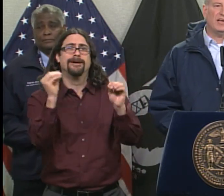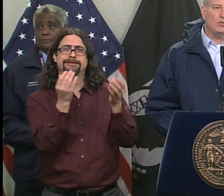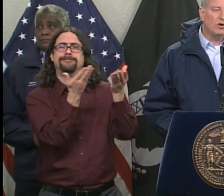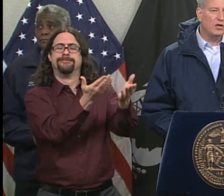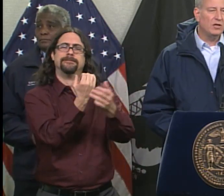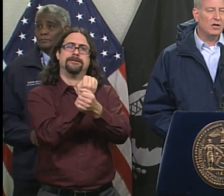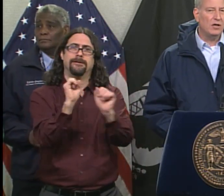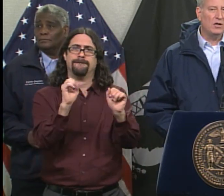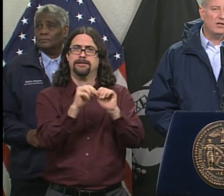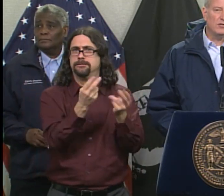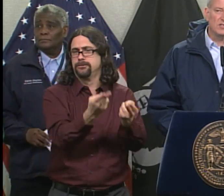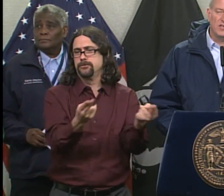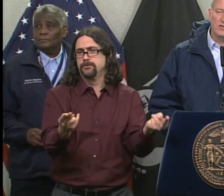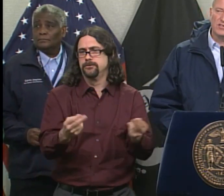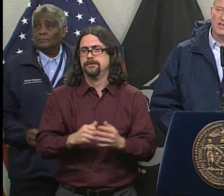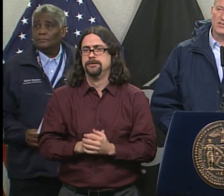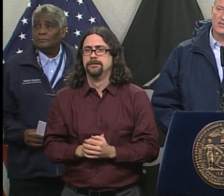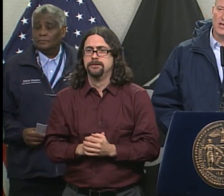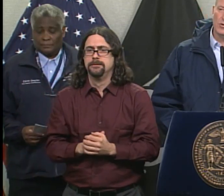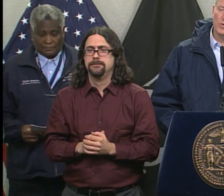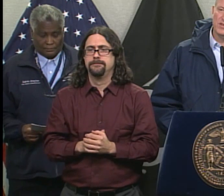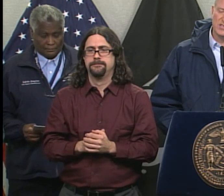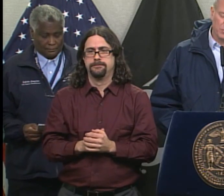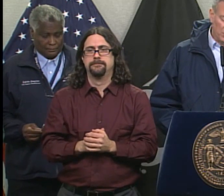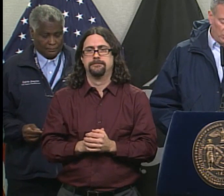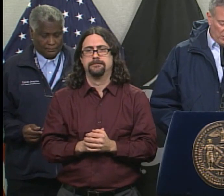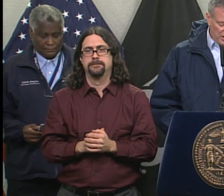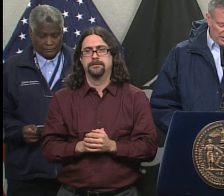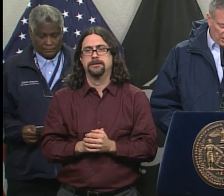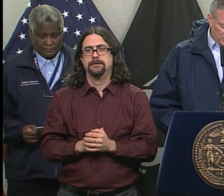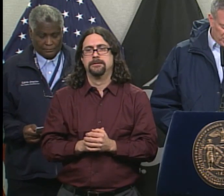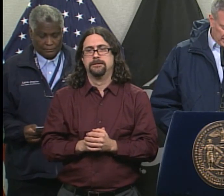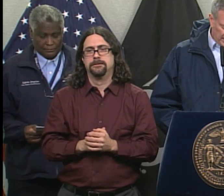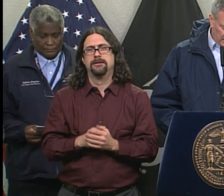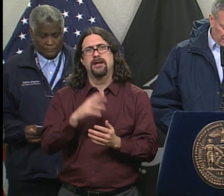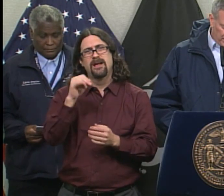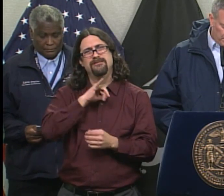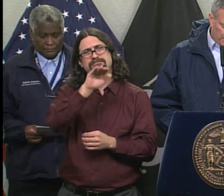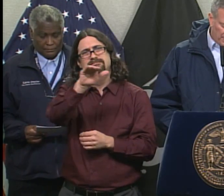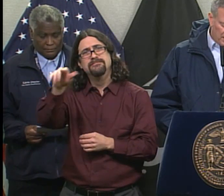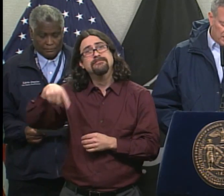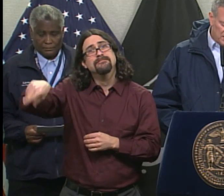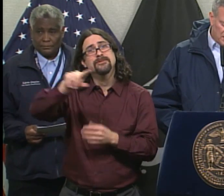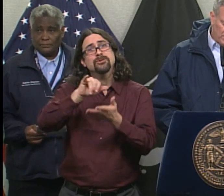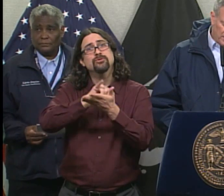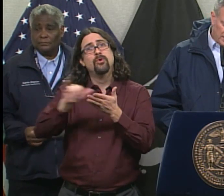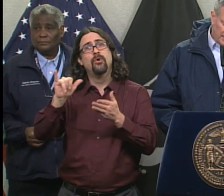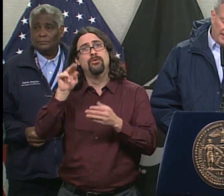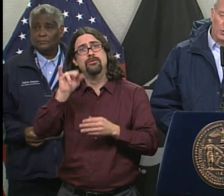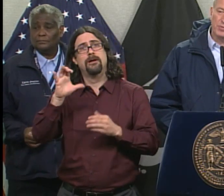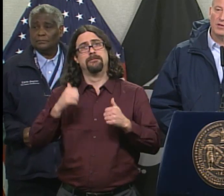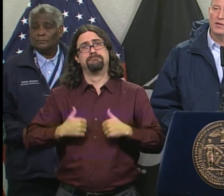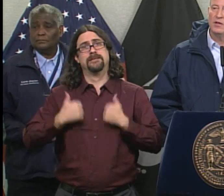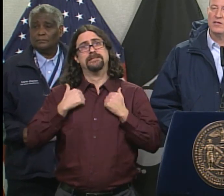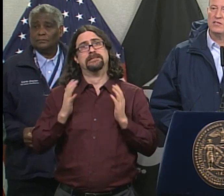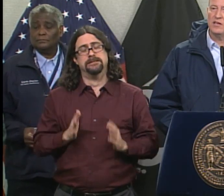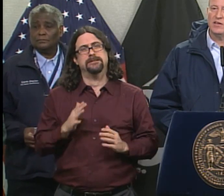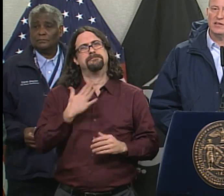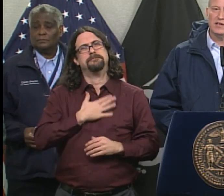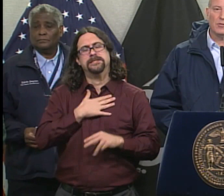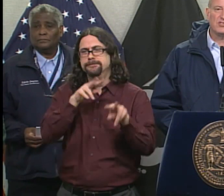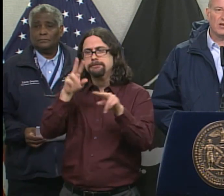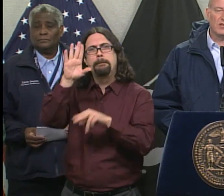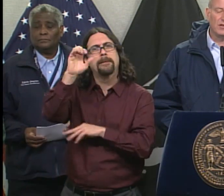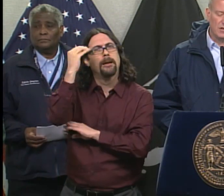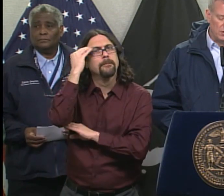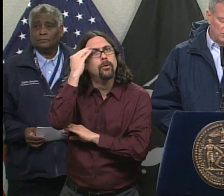for anyone, either a senior citizen or anyone with a disability who might need help. Check in on them. See if they need any help. See if they need